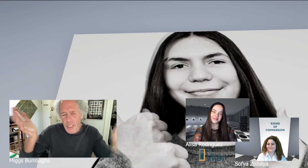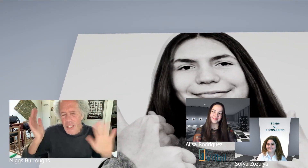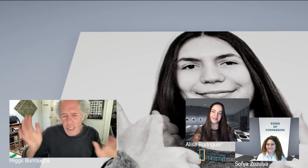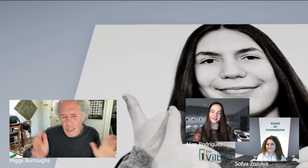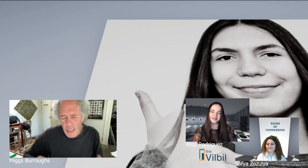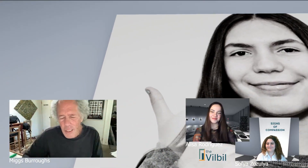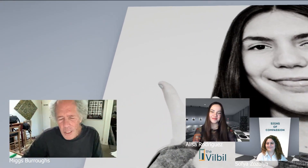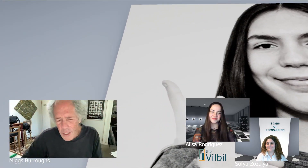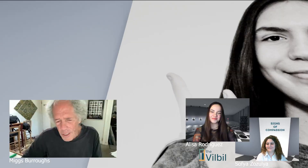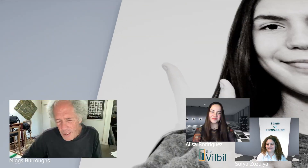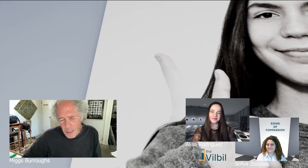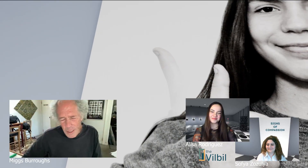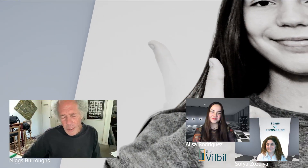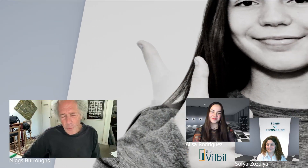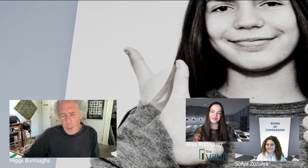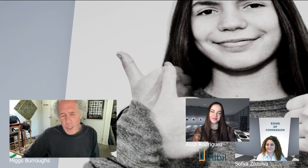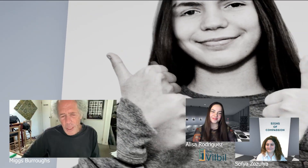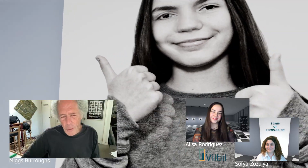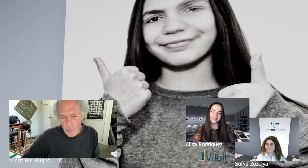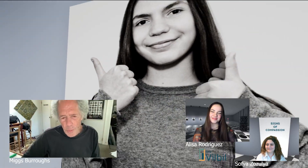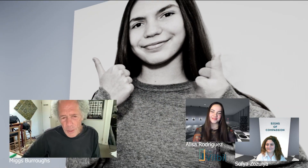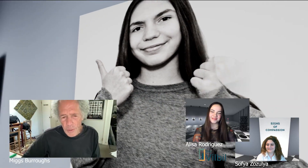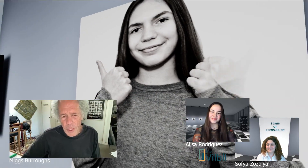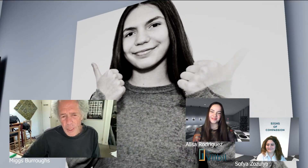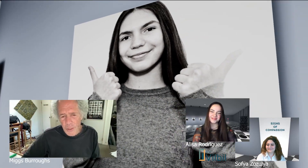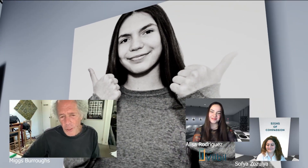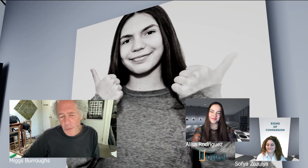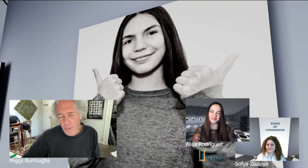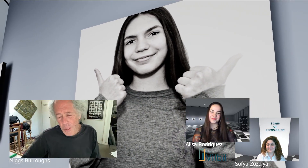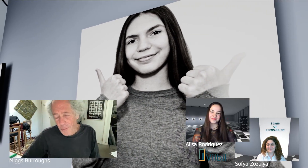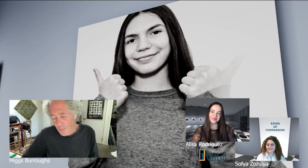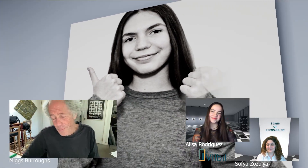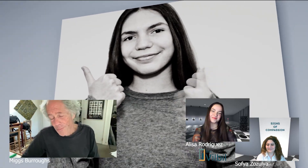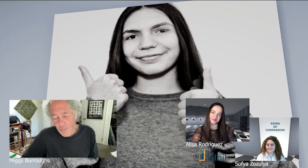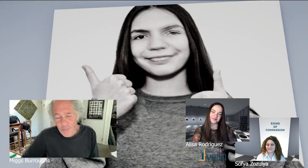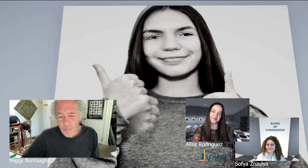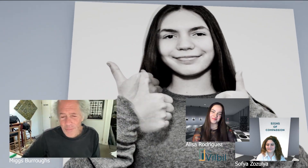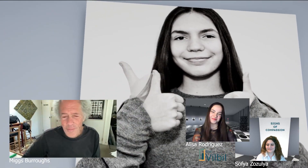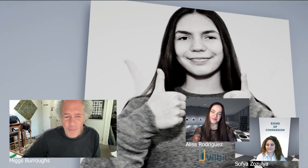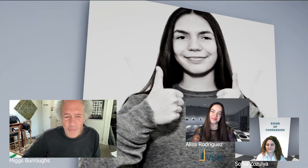can't explain how meaningful that is. So, yeah.